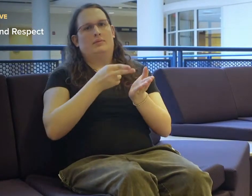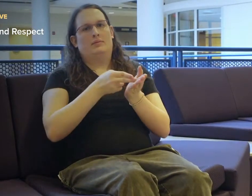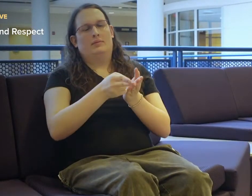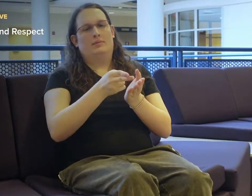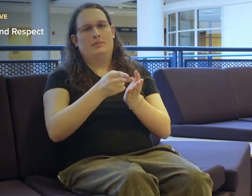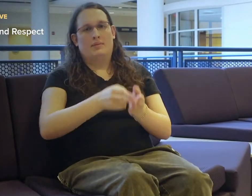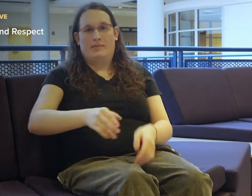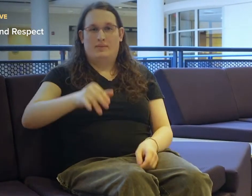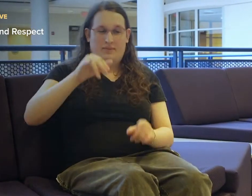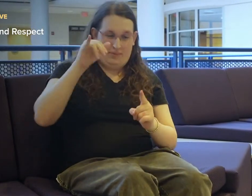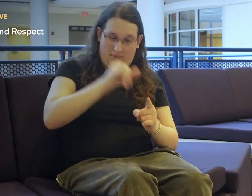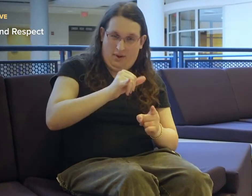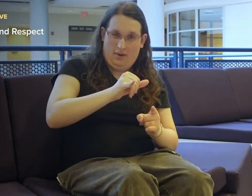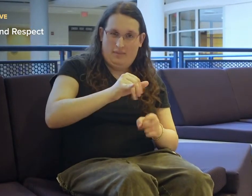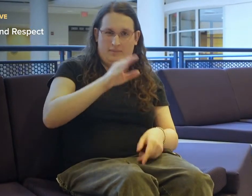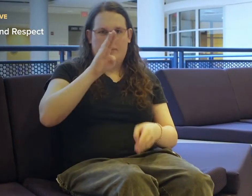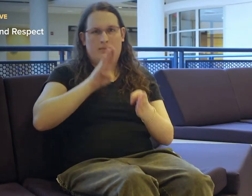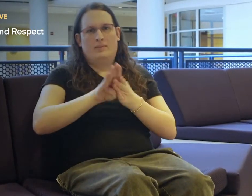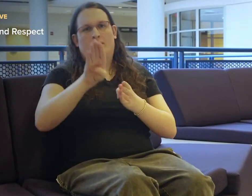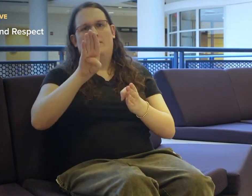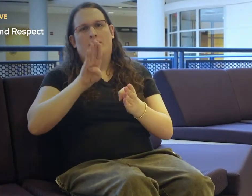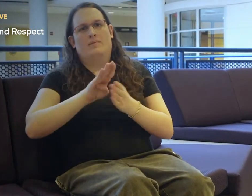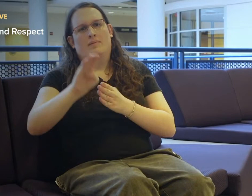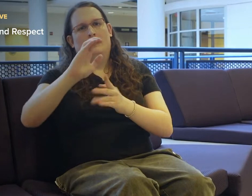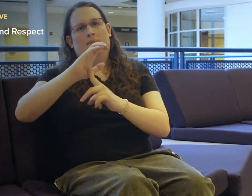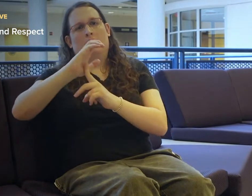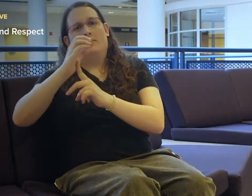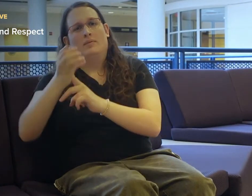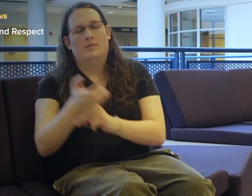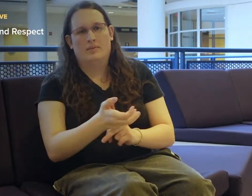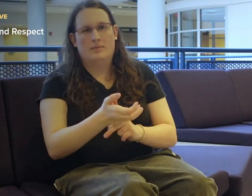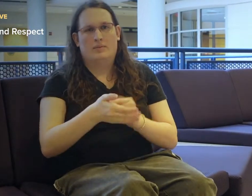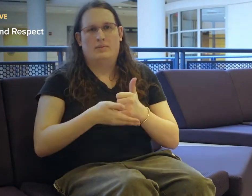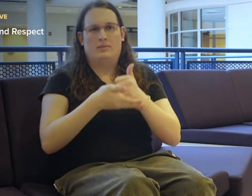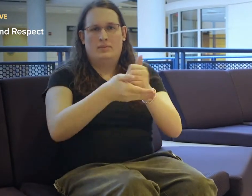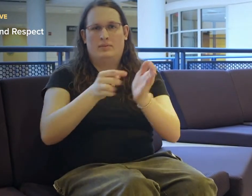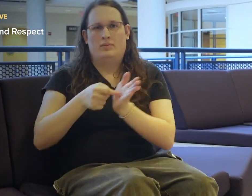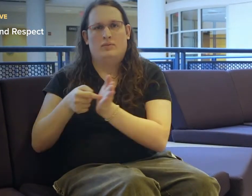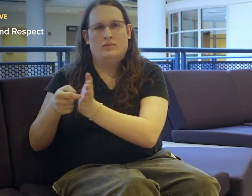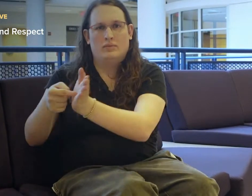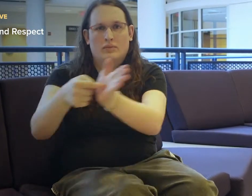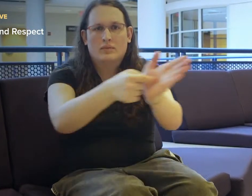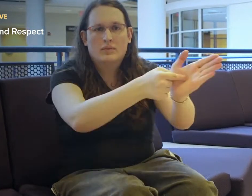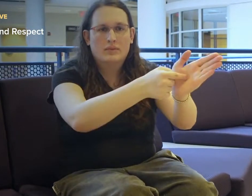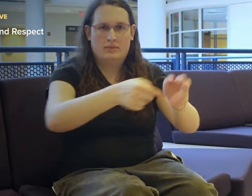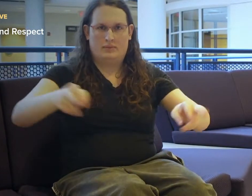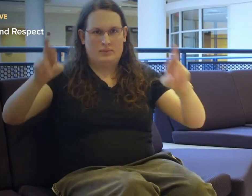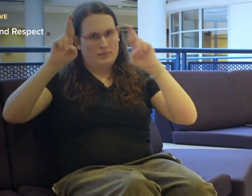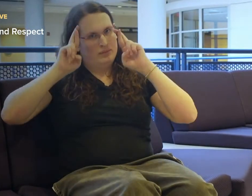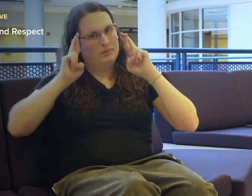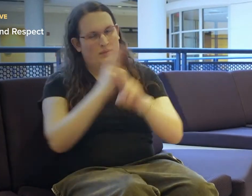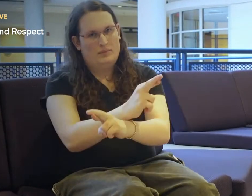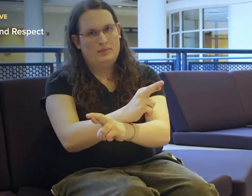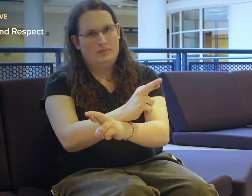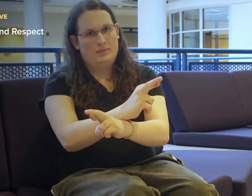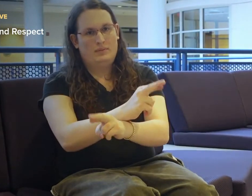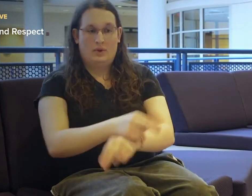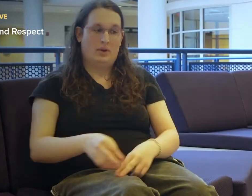and professional integrity, to create a culture that reflects and